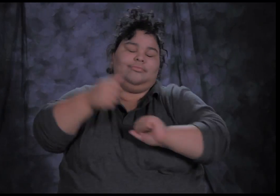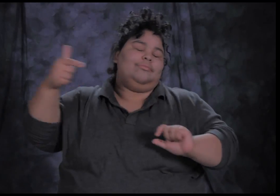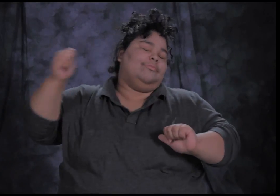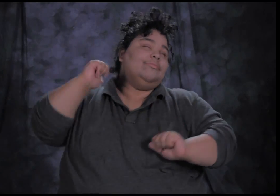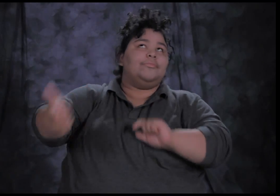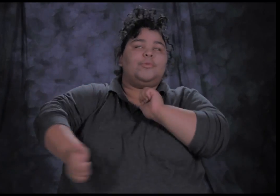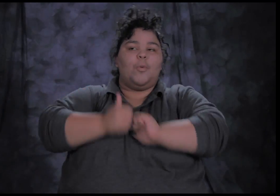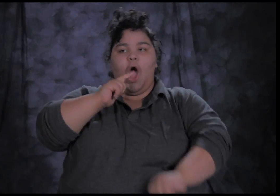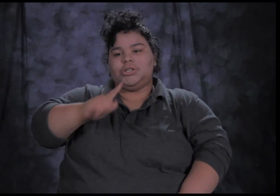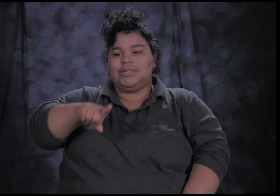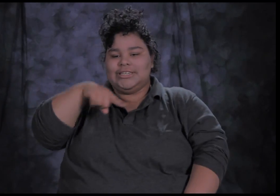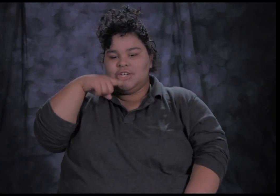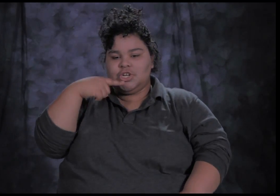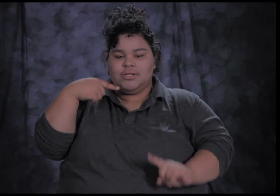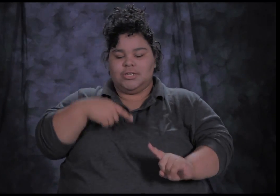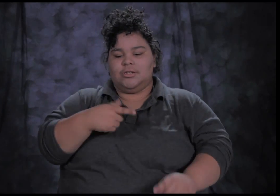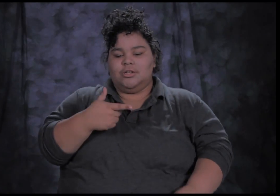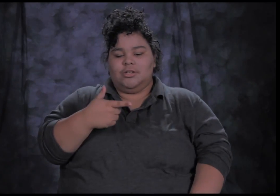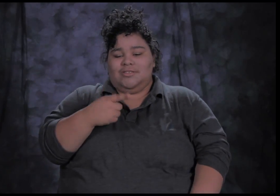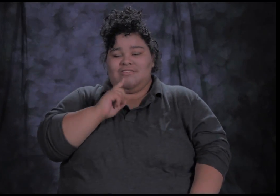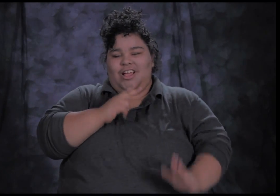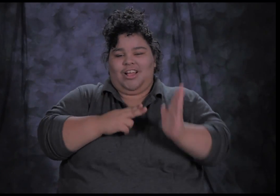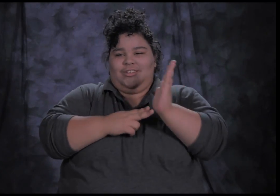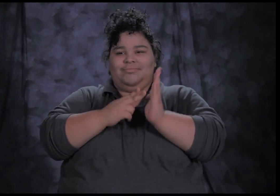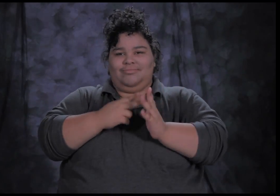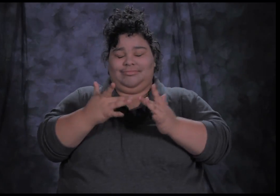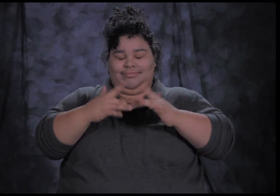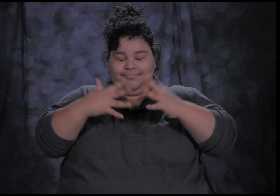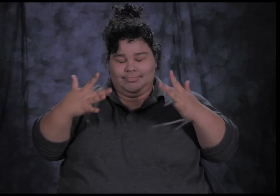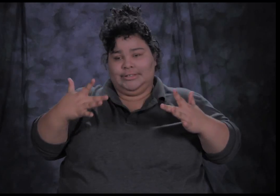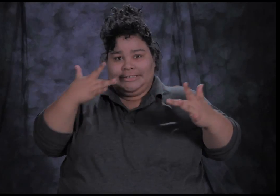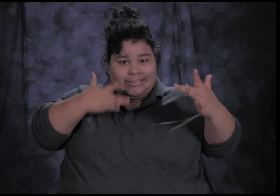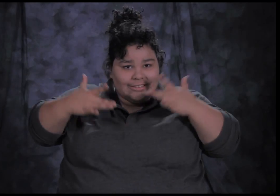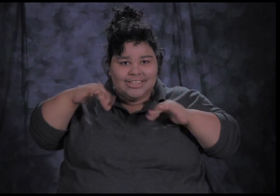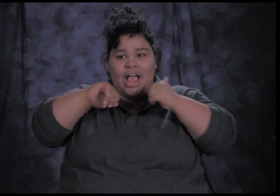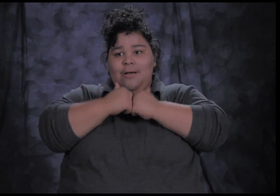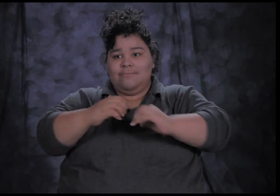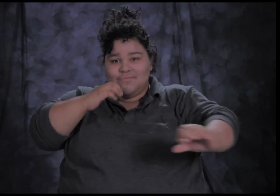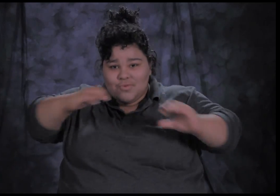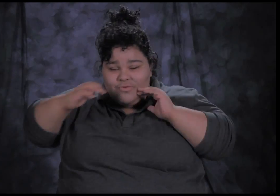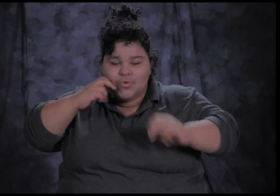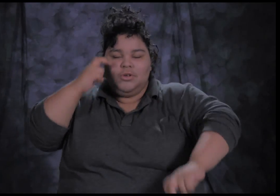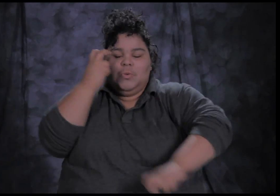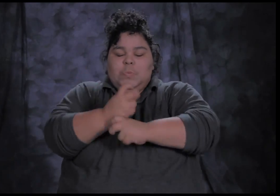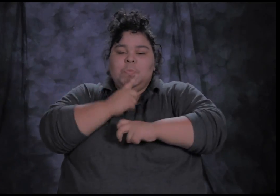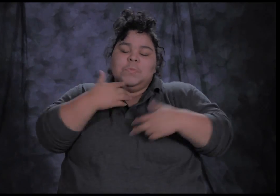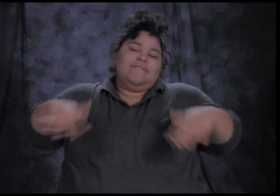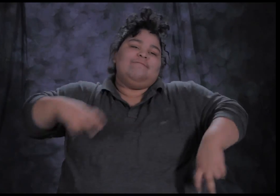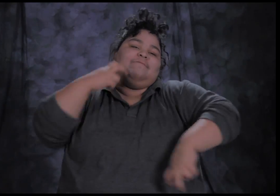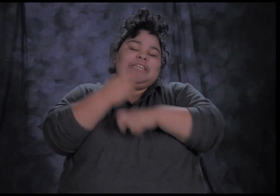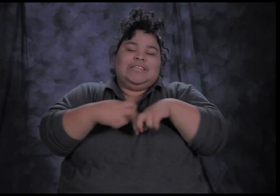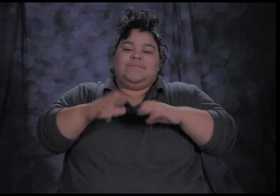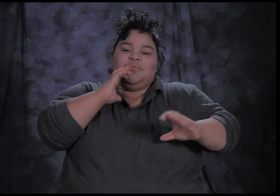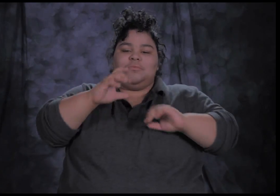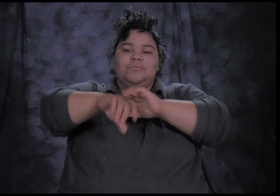When I was in the hospital, it was mostly hearing people. That's tough because there's no real good way to communicate if they don't know sign.